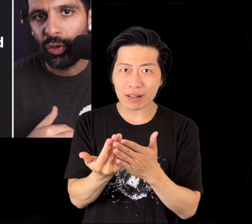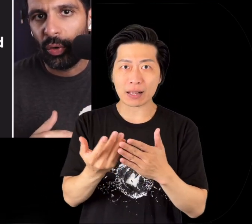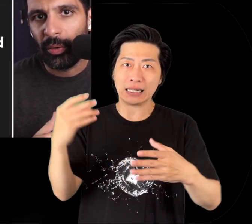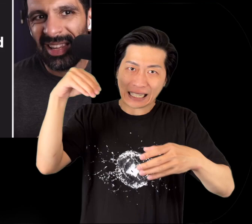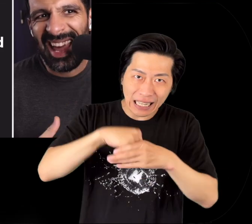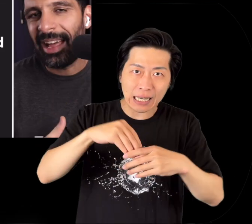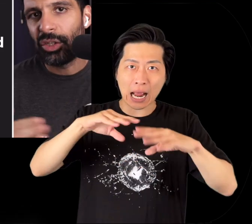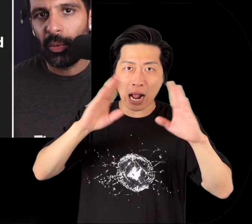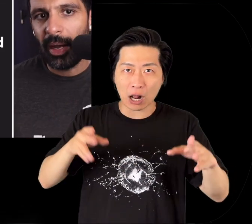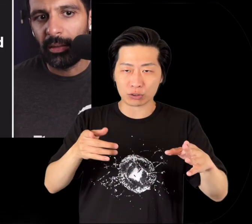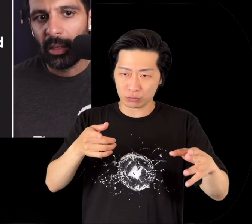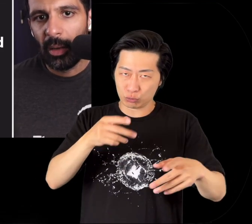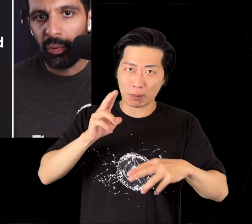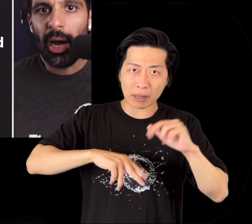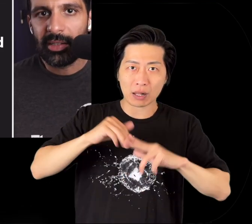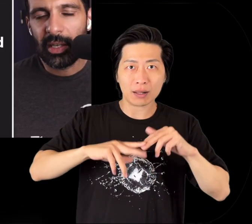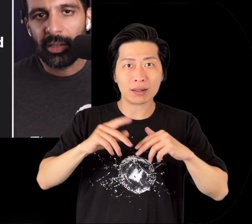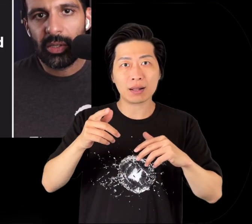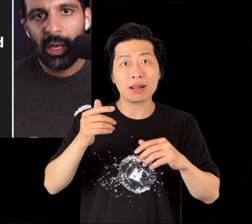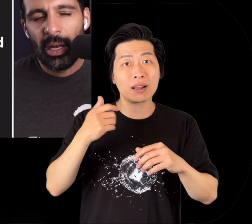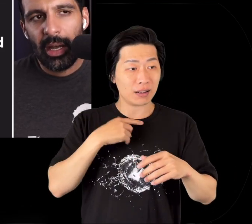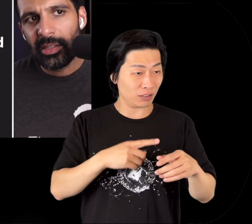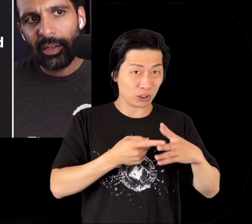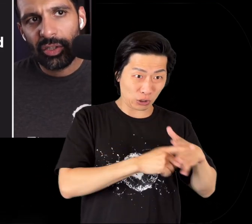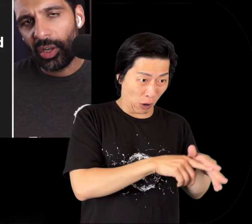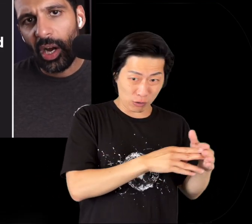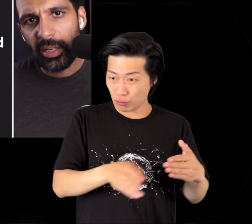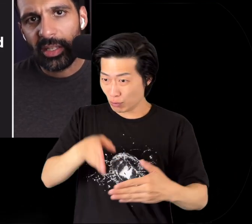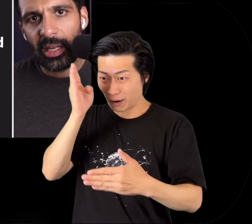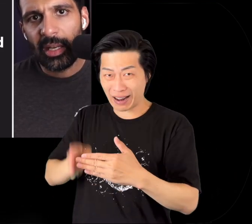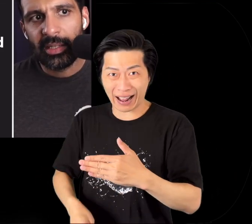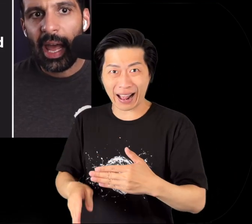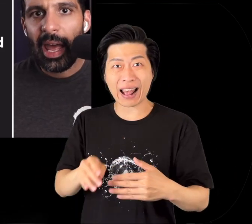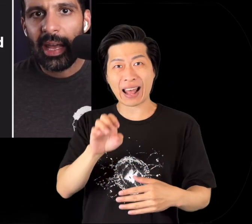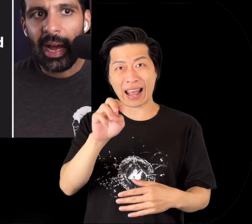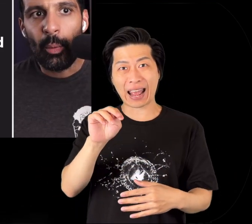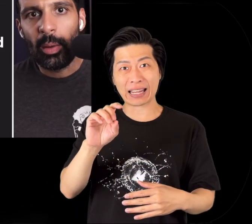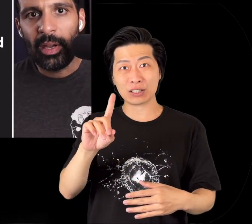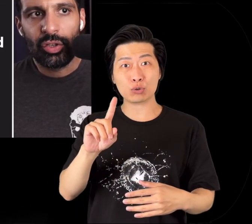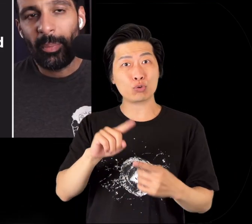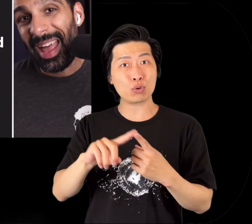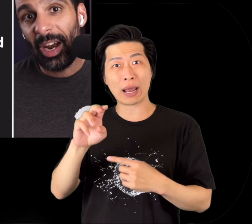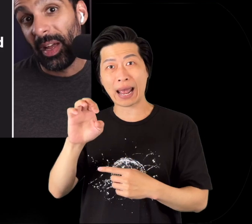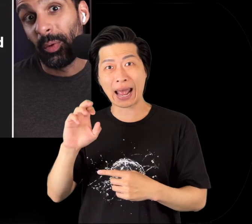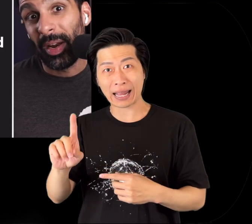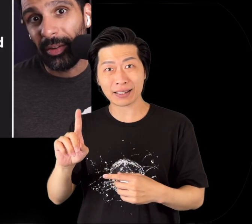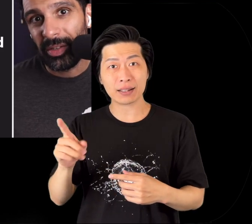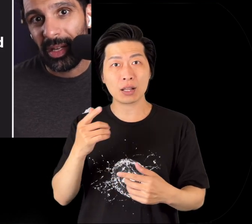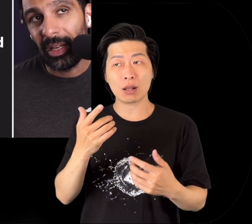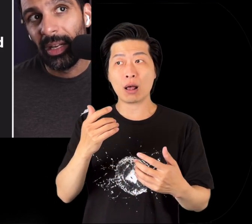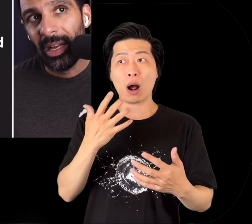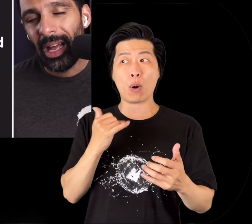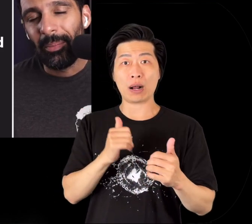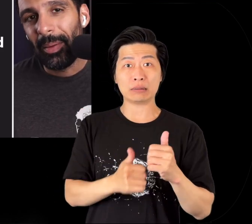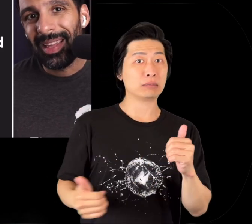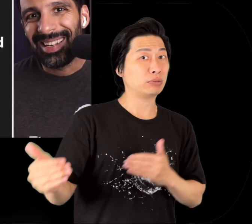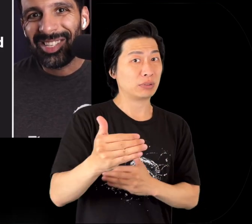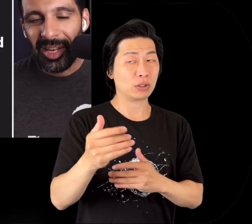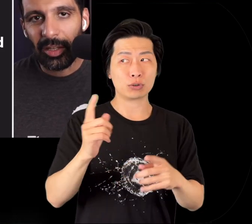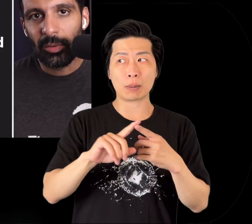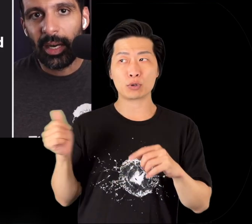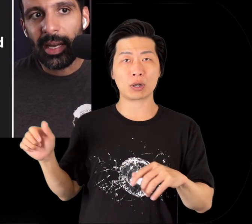you control the end-to-end process is not just a cost thing, is a, hey, I want to make sure I'm ahead of everyone else thing, and